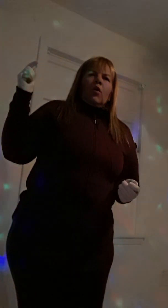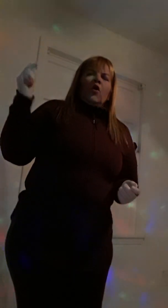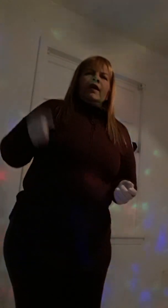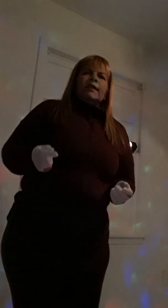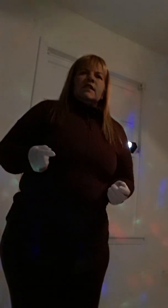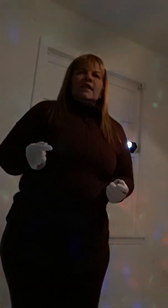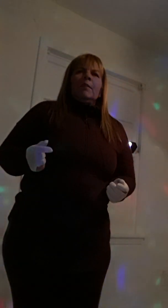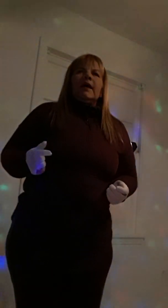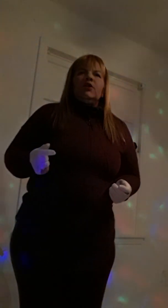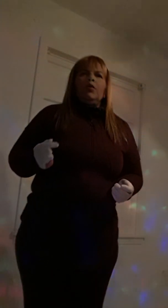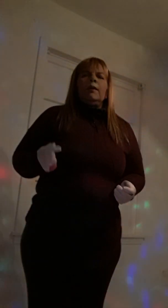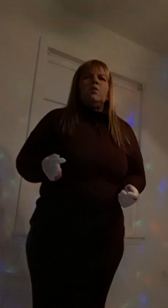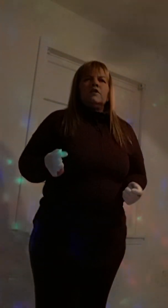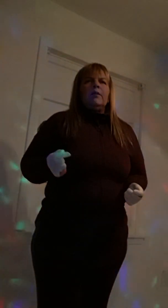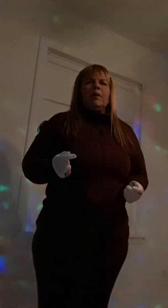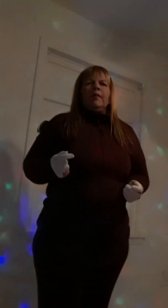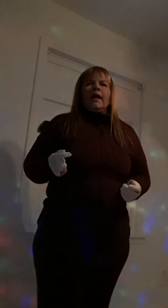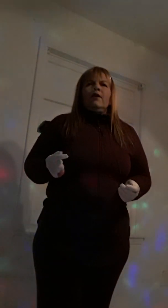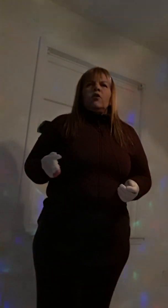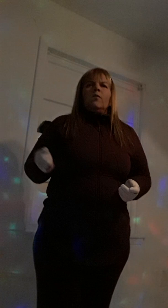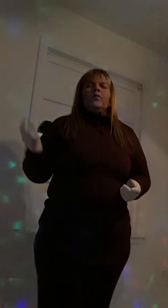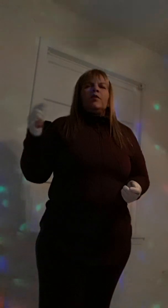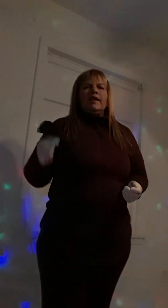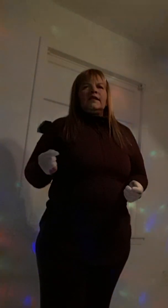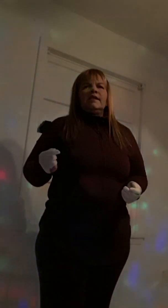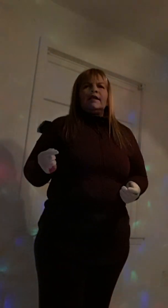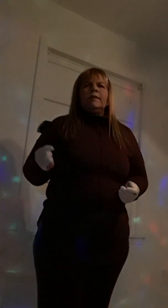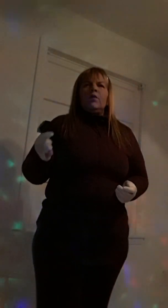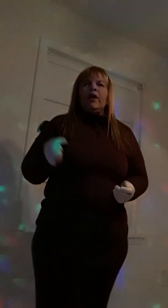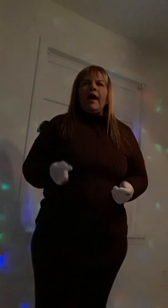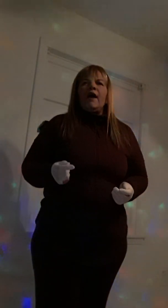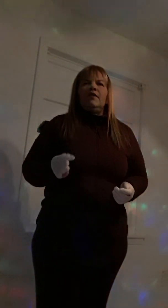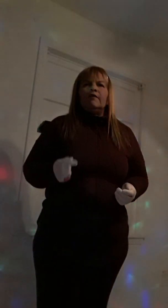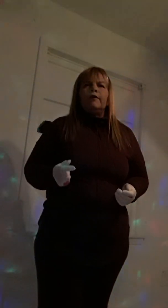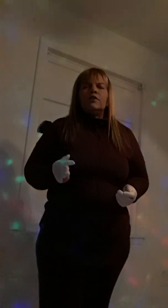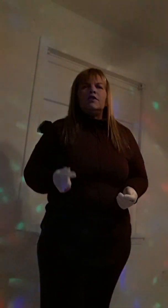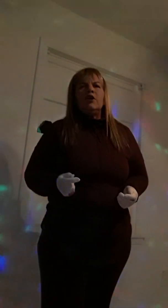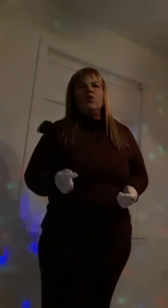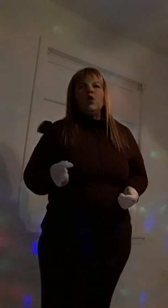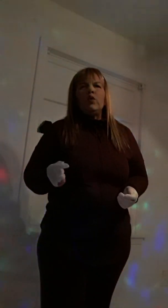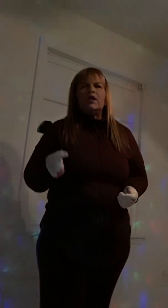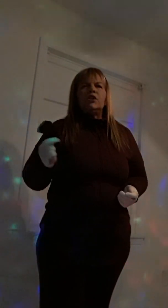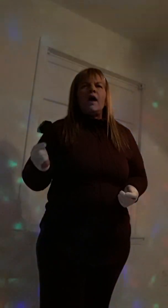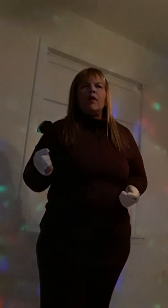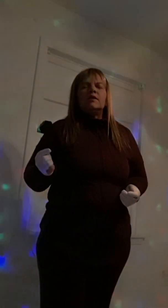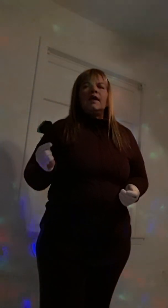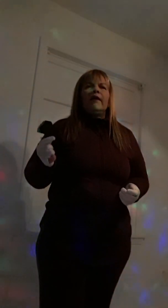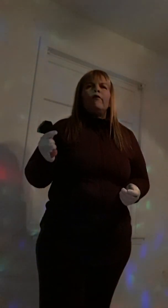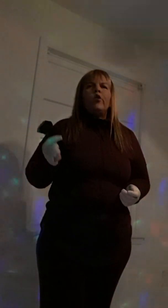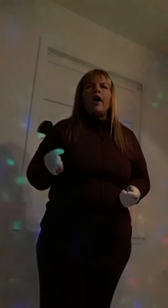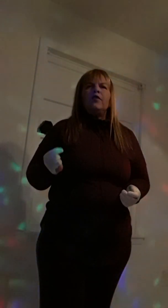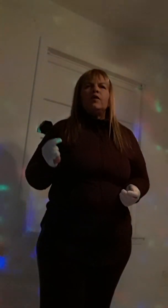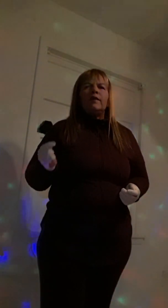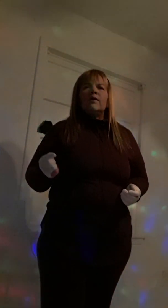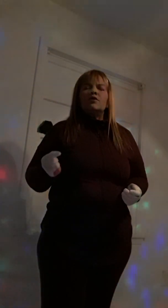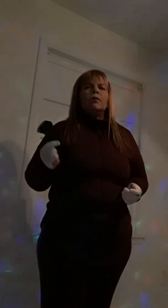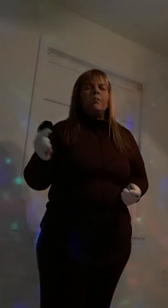con el sistema que tuvimos el primer año, with the system that we have the first year, we reach out like 400,000